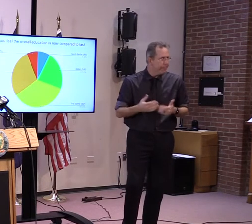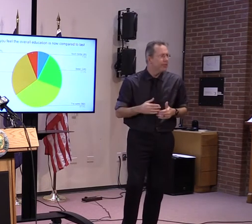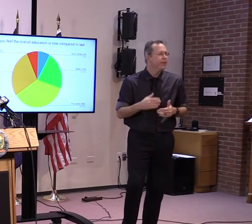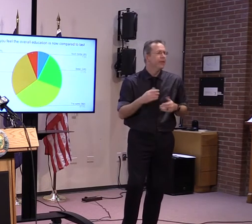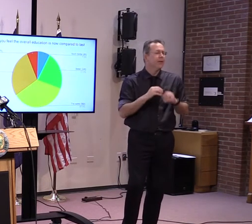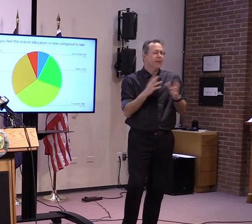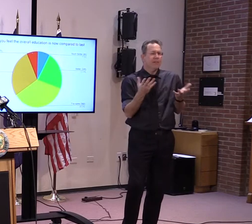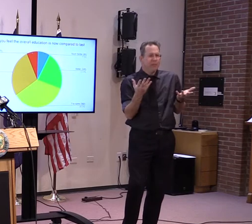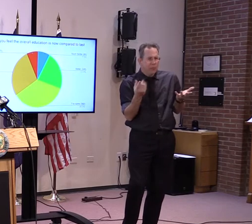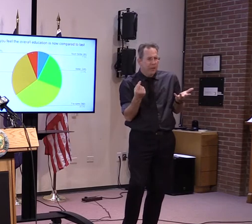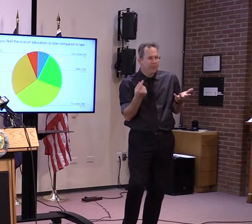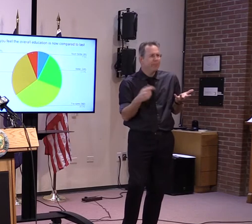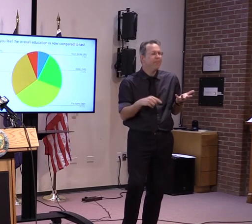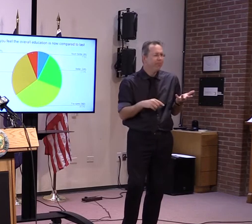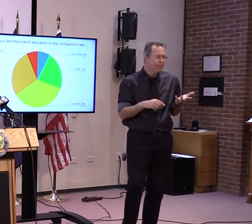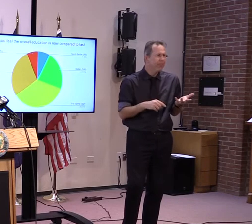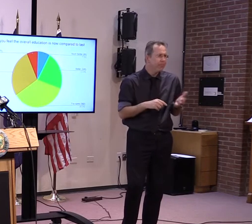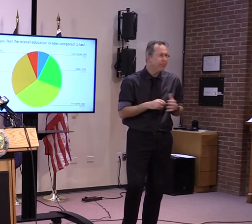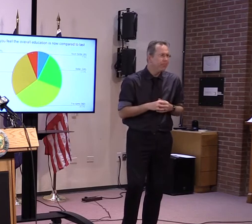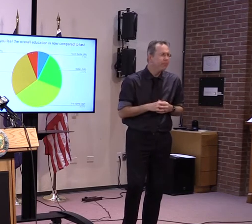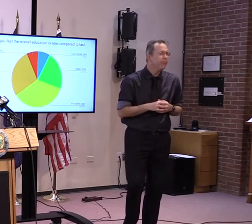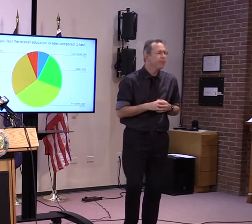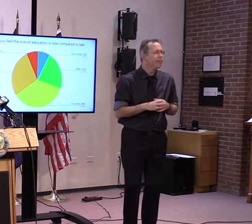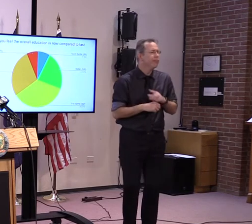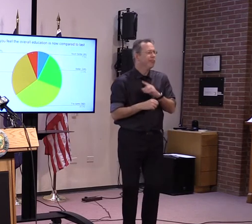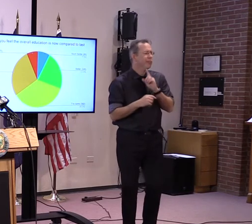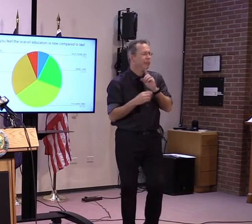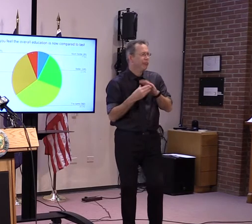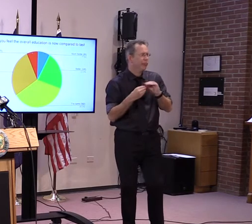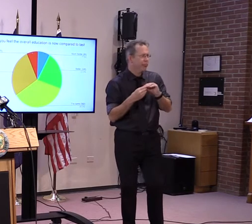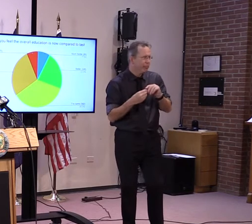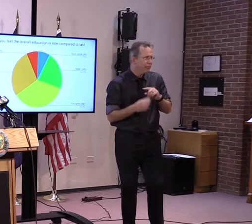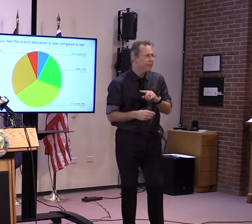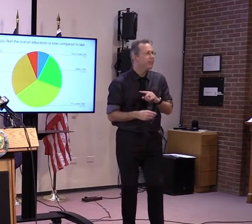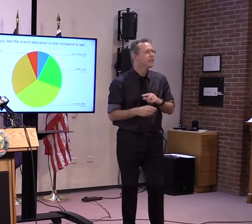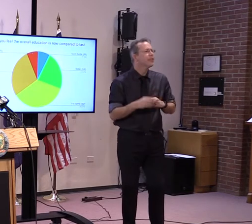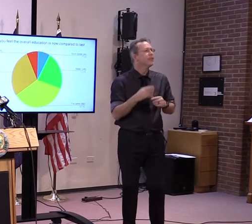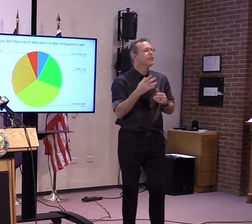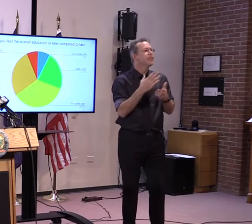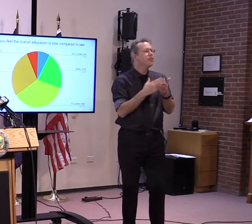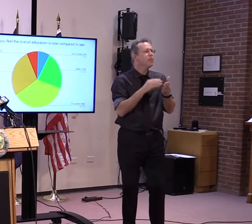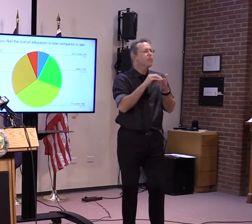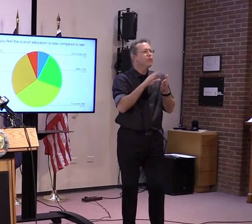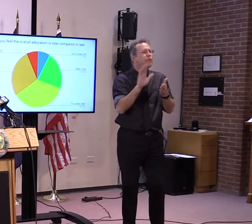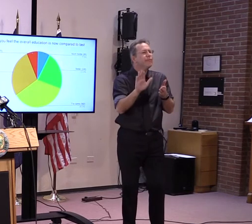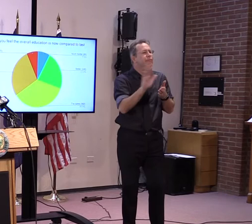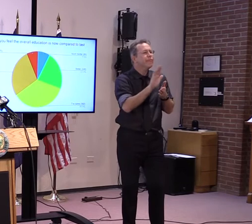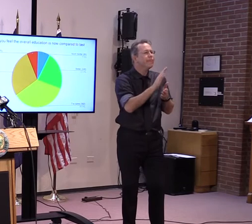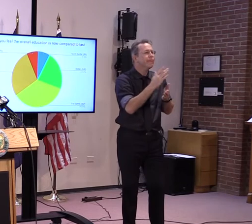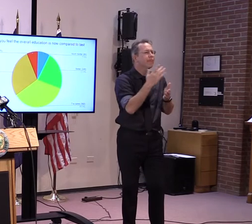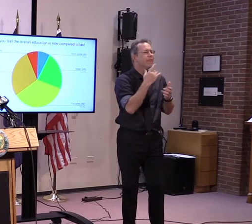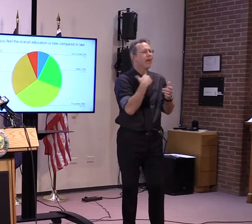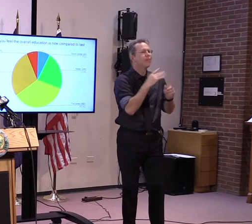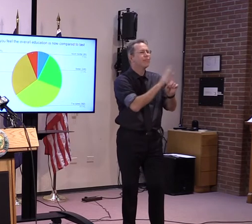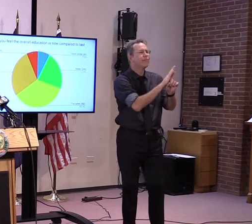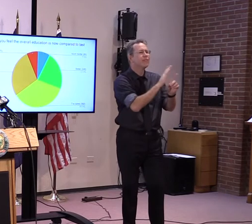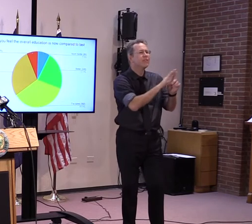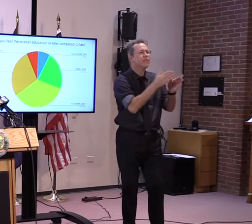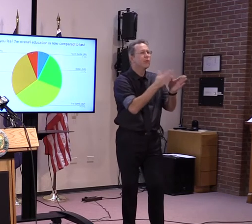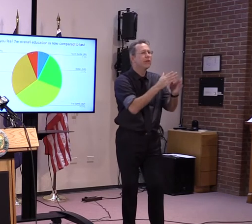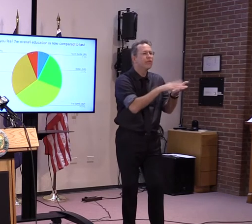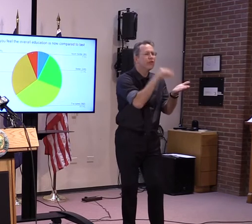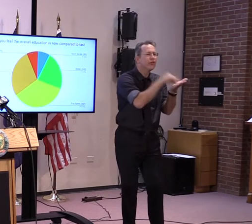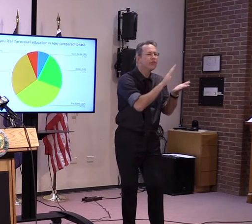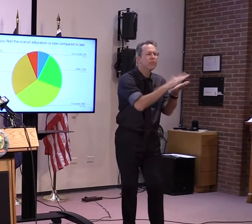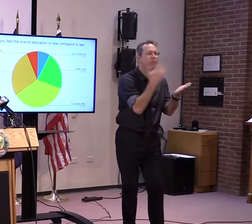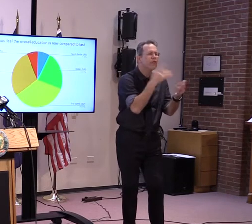that most of these students are individual learners. But I think the key is we have to look at this and be like, wow,